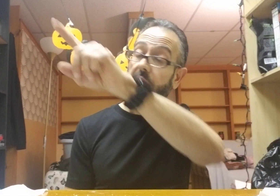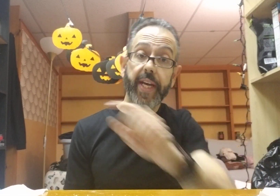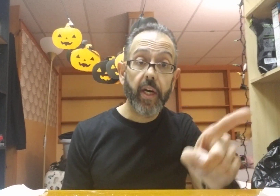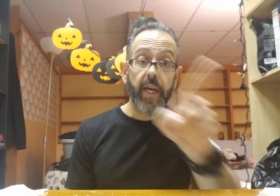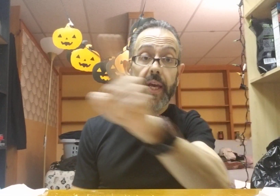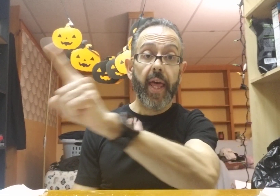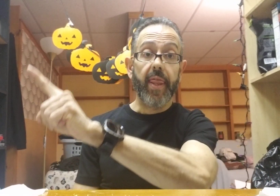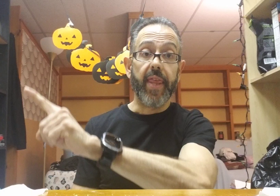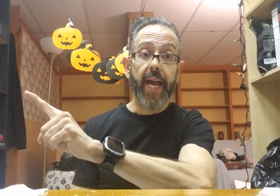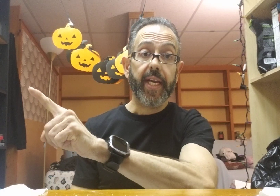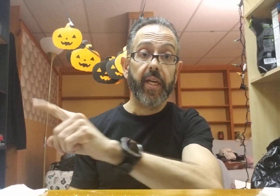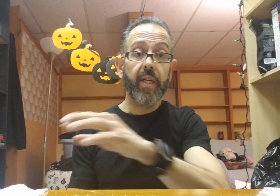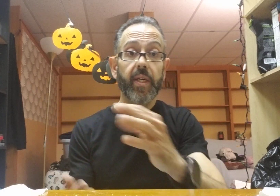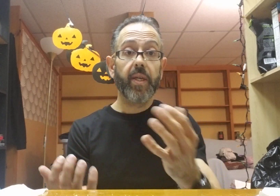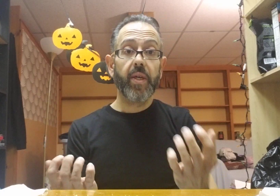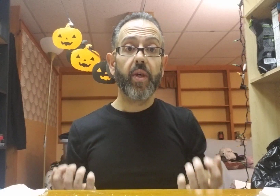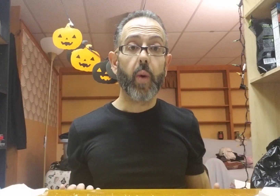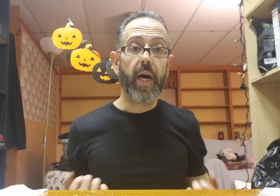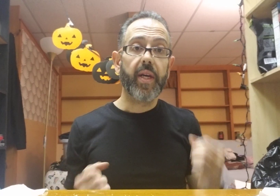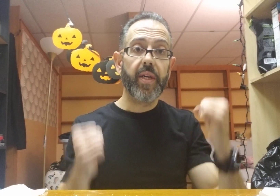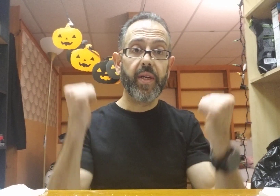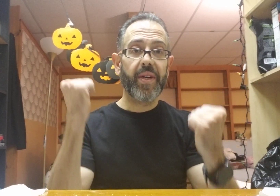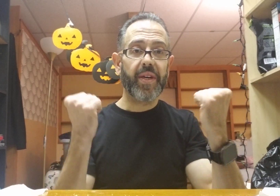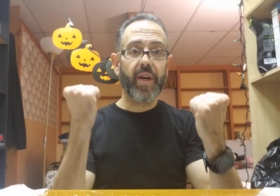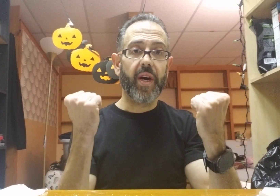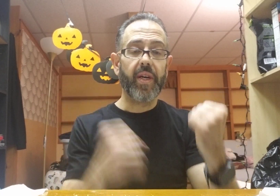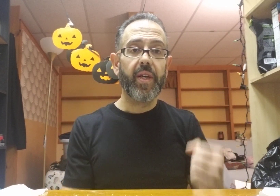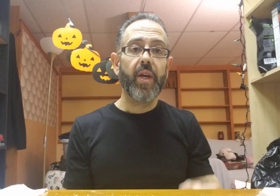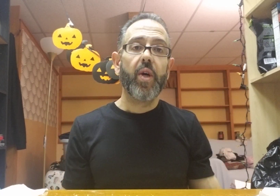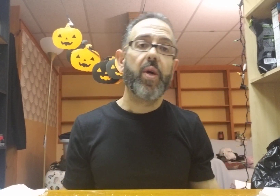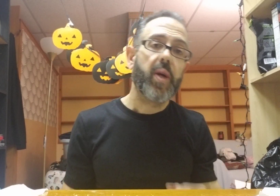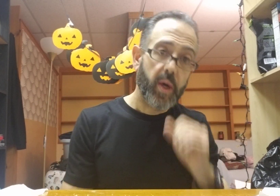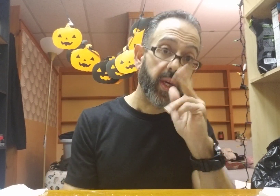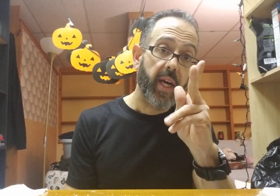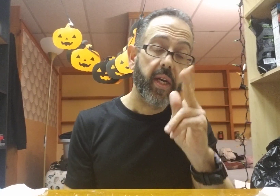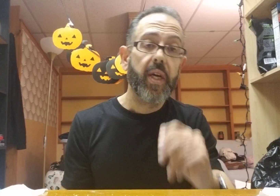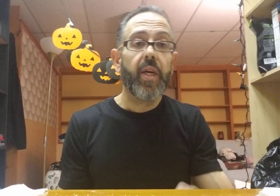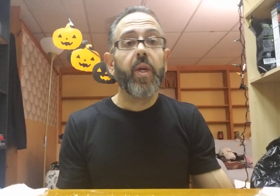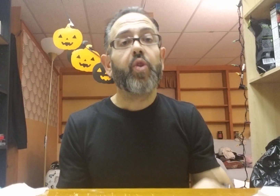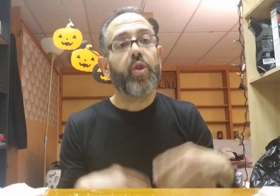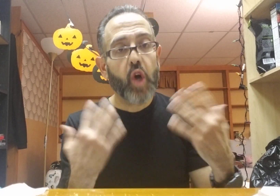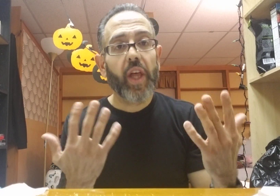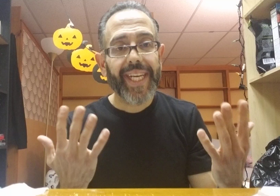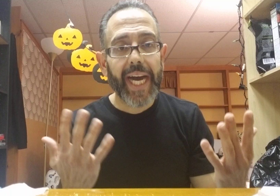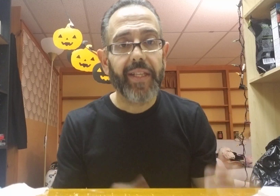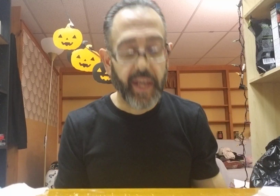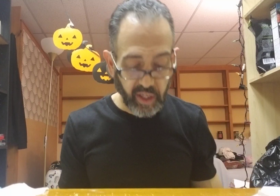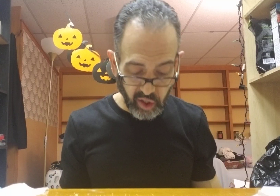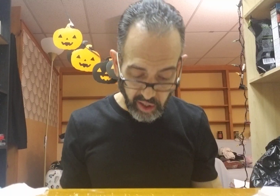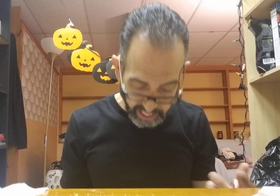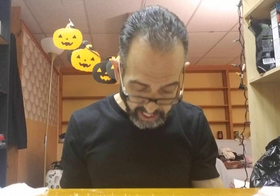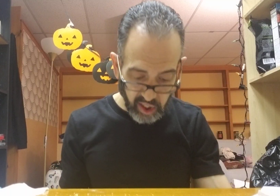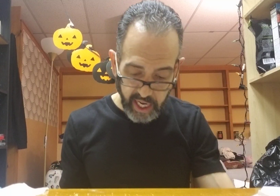there, they want a car. Okay, so it's all in context, like it states.